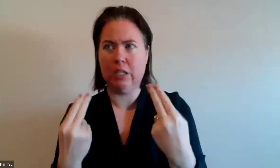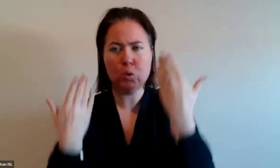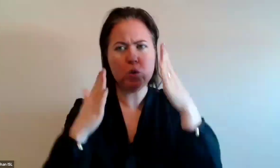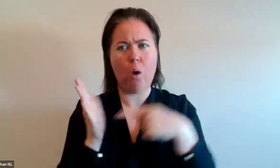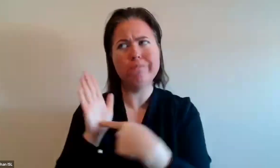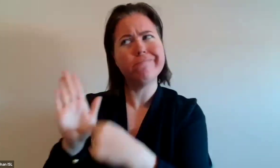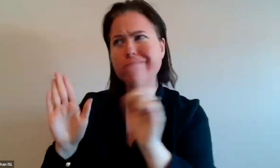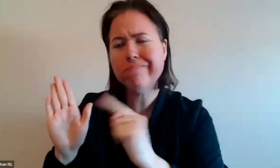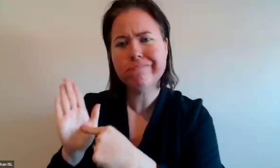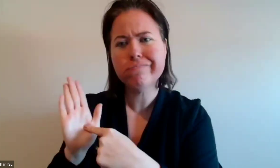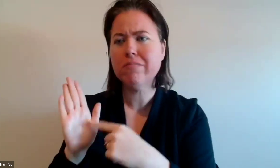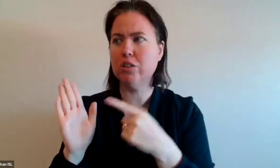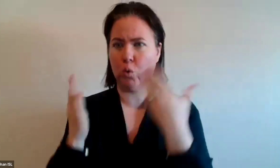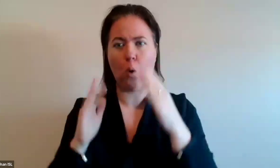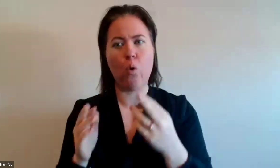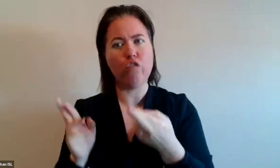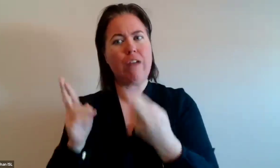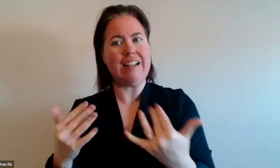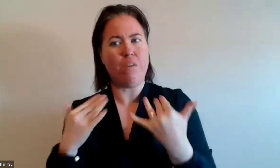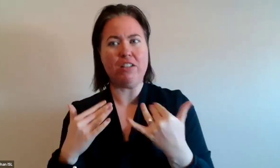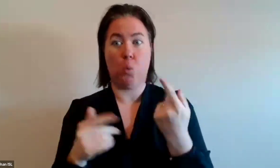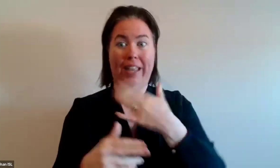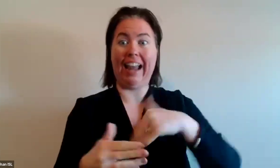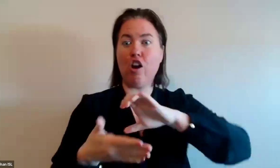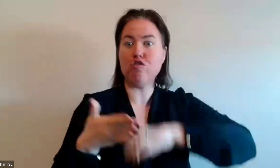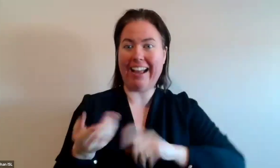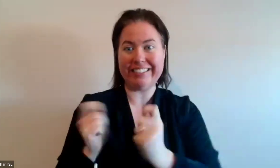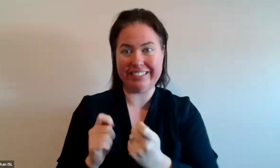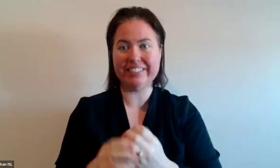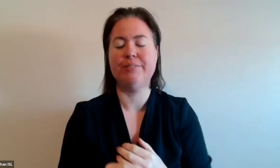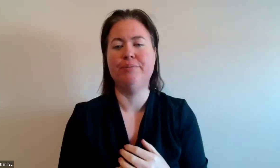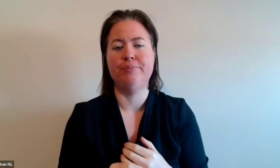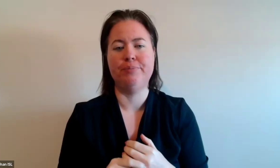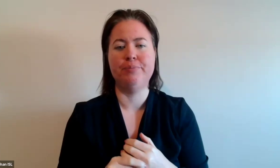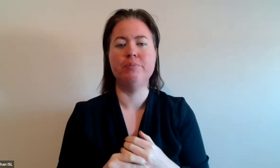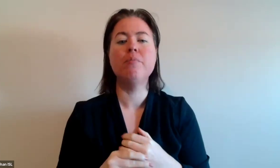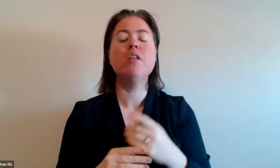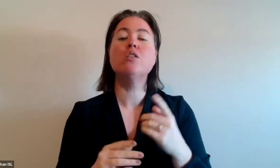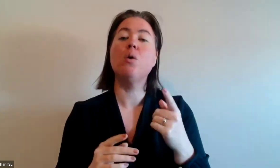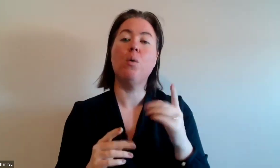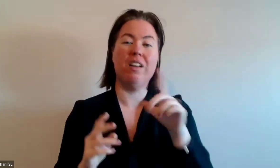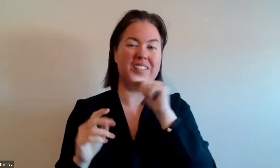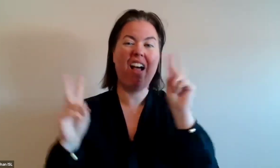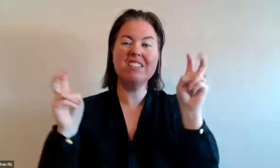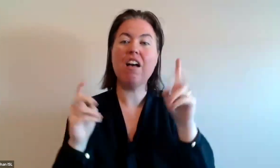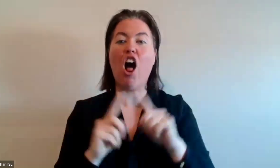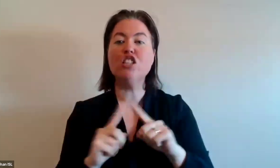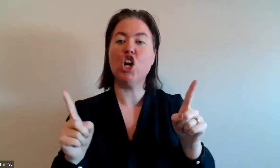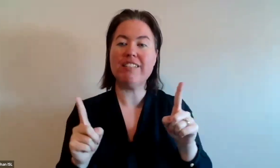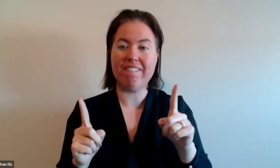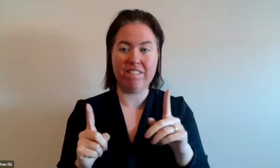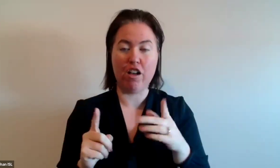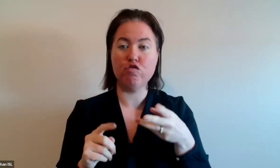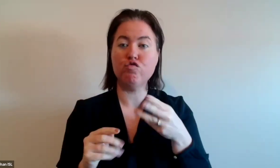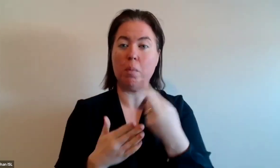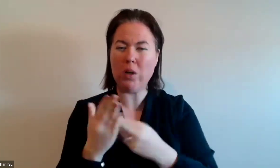NGOs like disabled persons organizations. So alternative reporting is what many countries